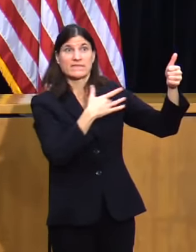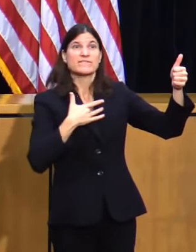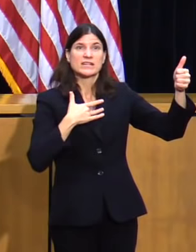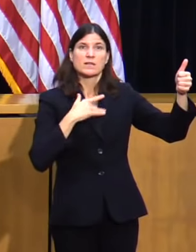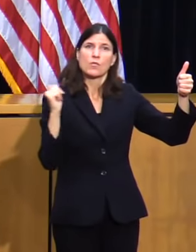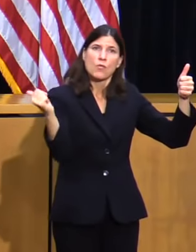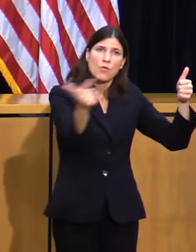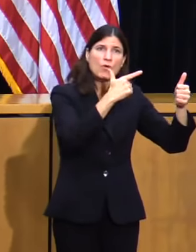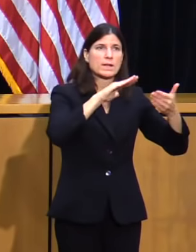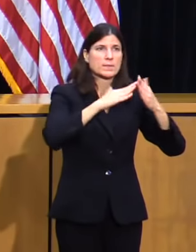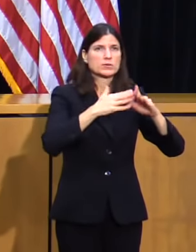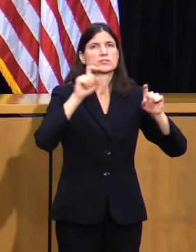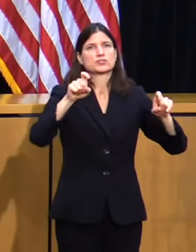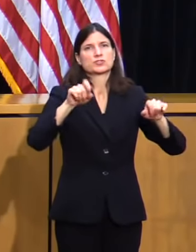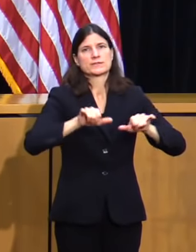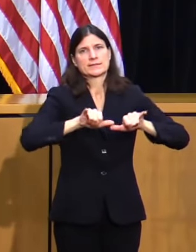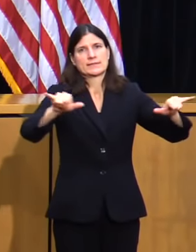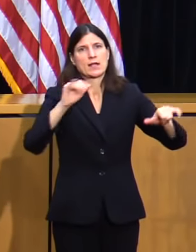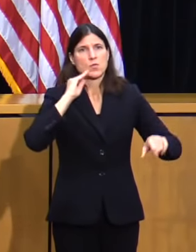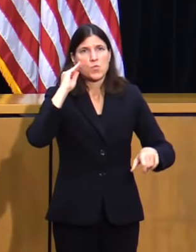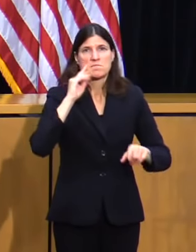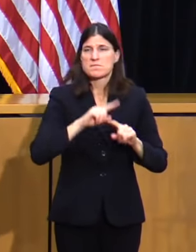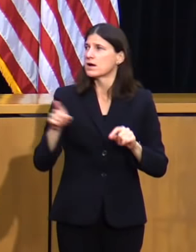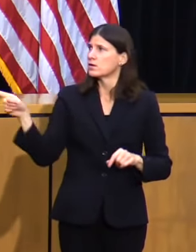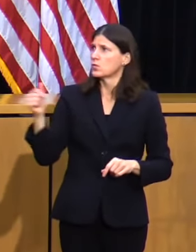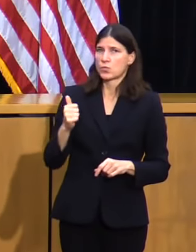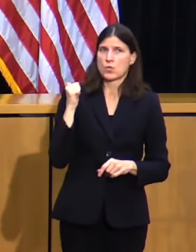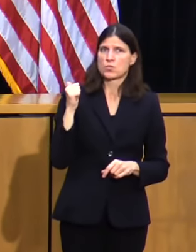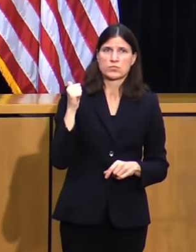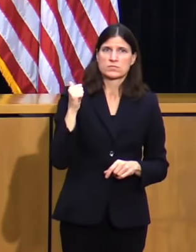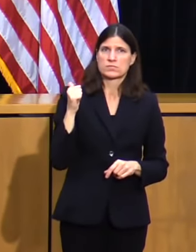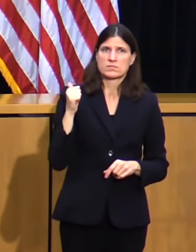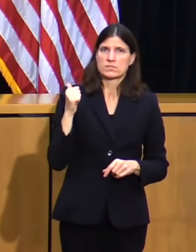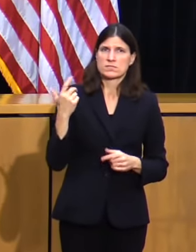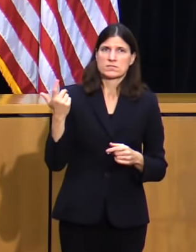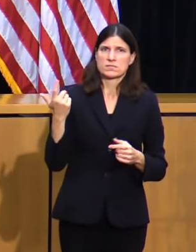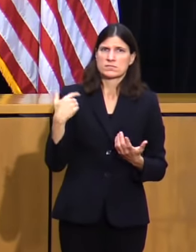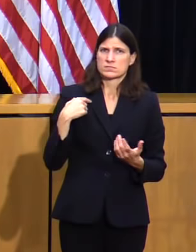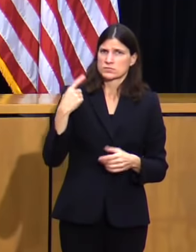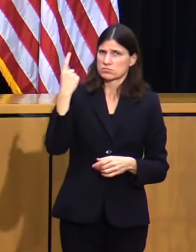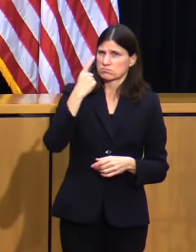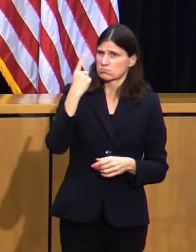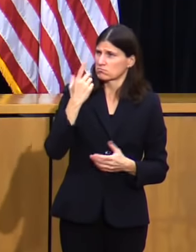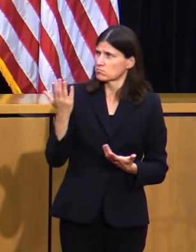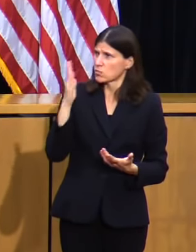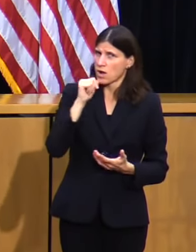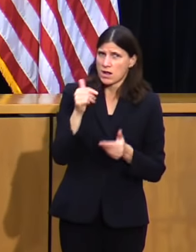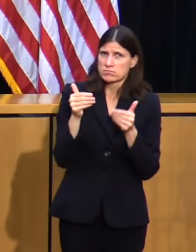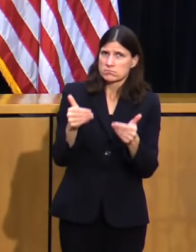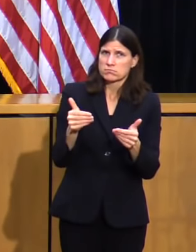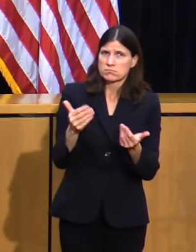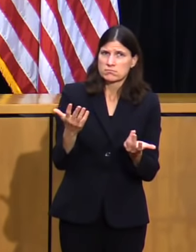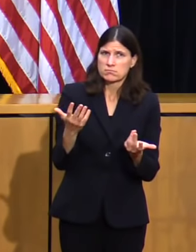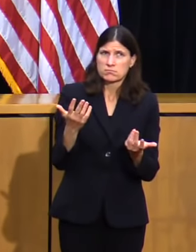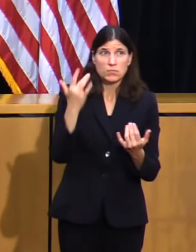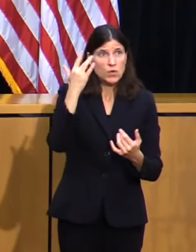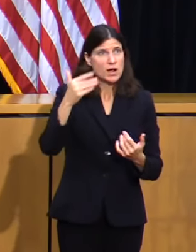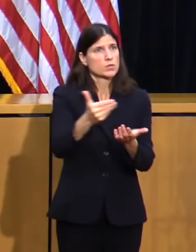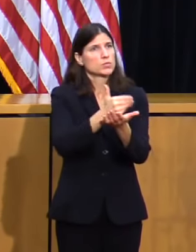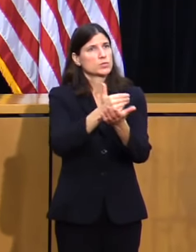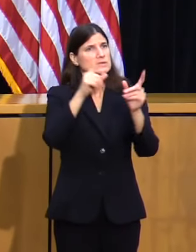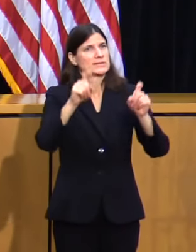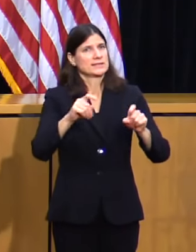future where he said companies in Massachusetts can make these tests right now, distribute them right now, and it would make a huge difference. Can you imagine taking that kind